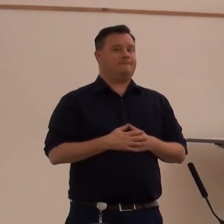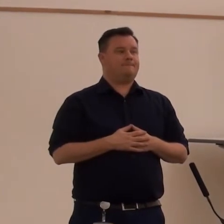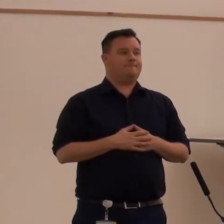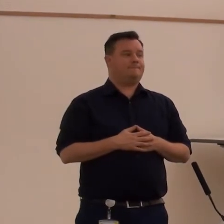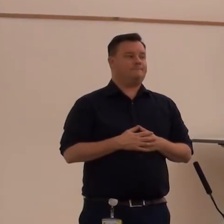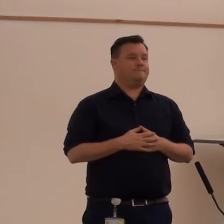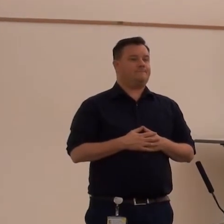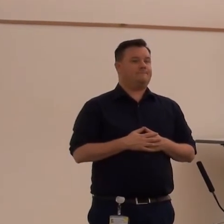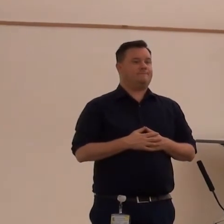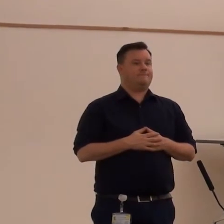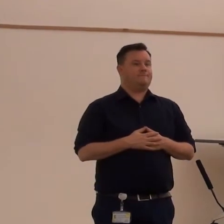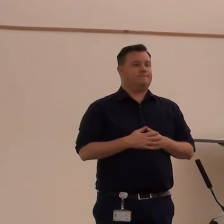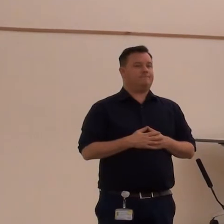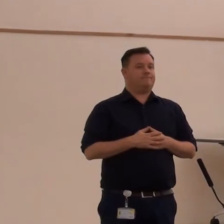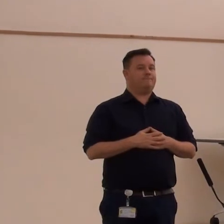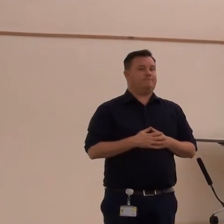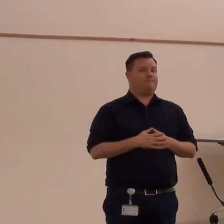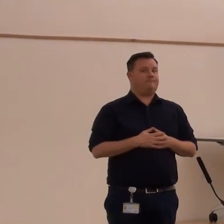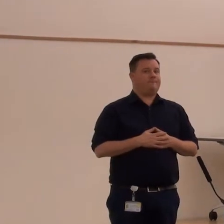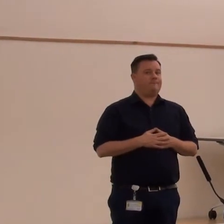me try.